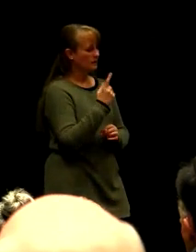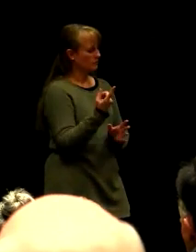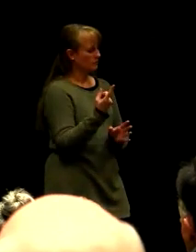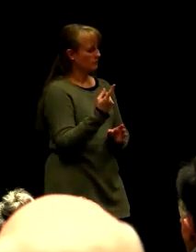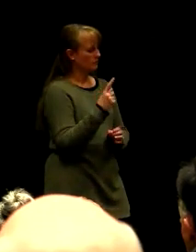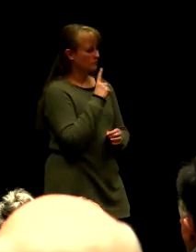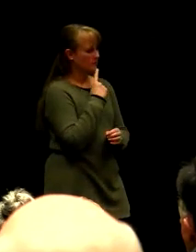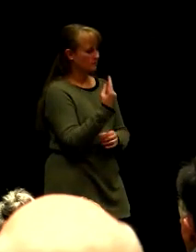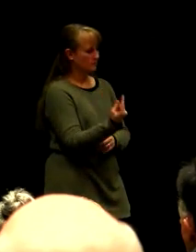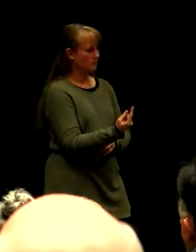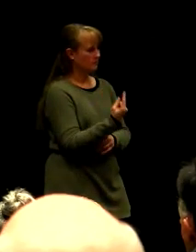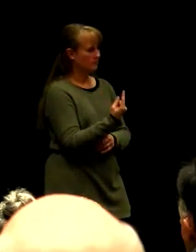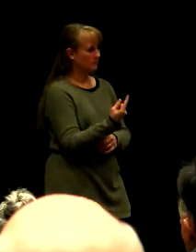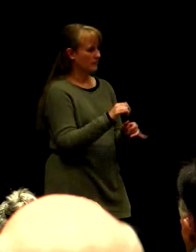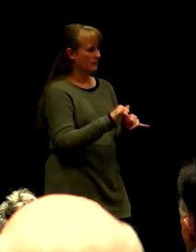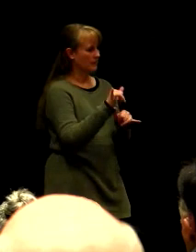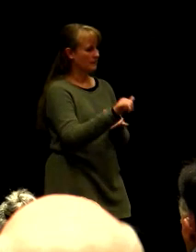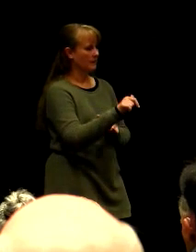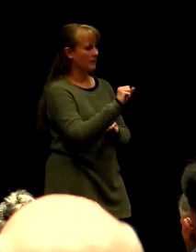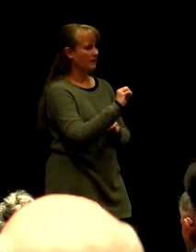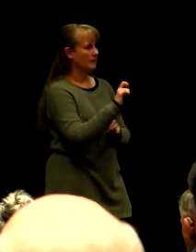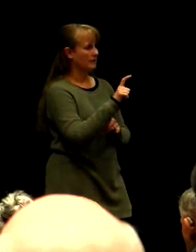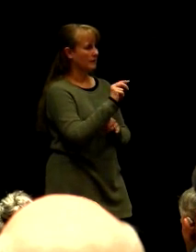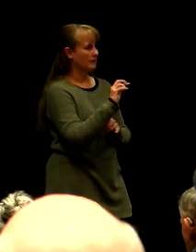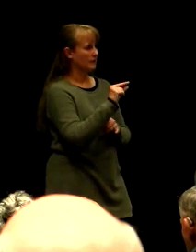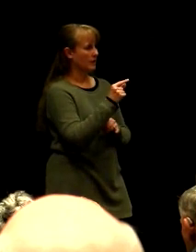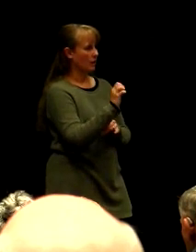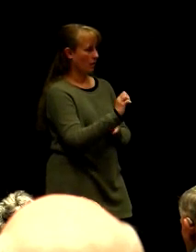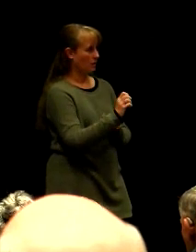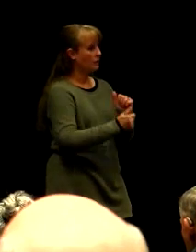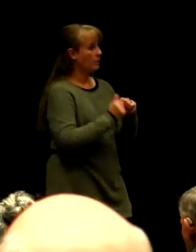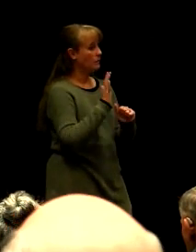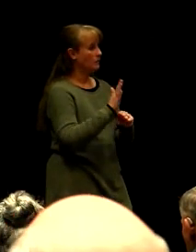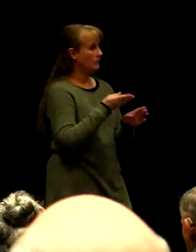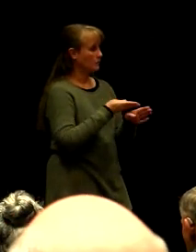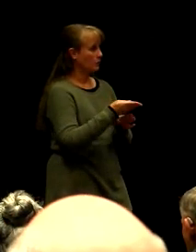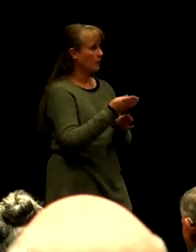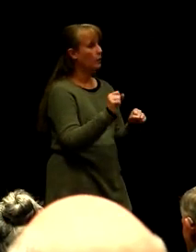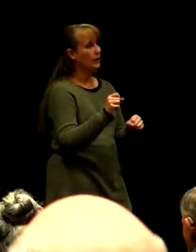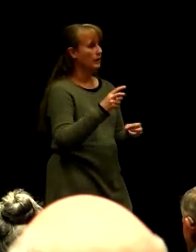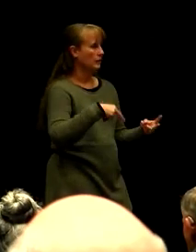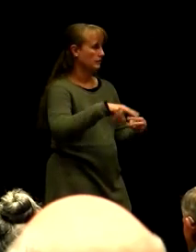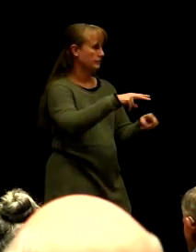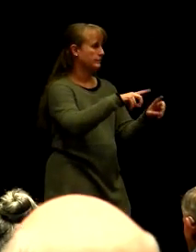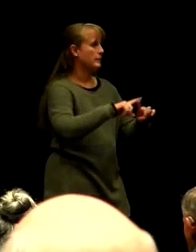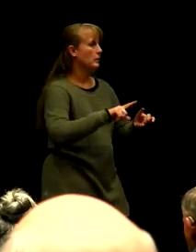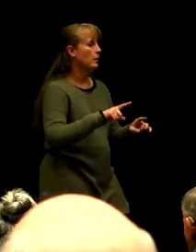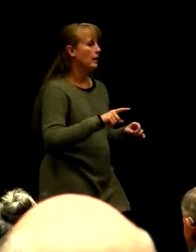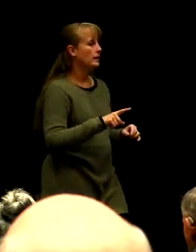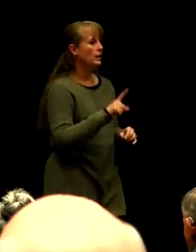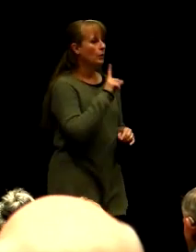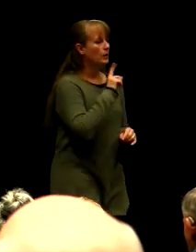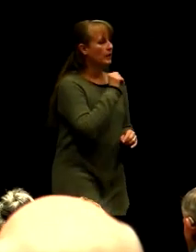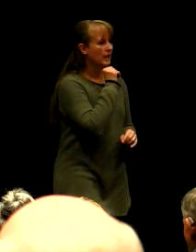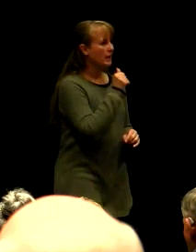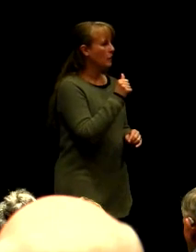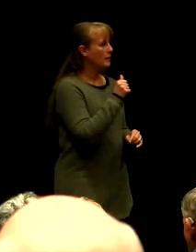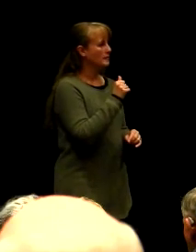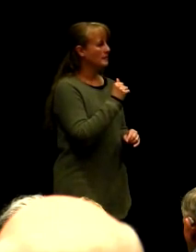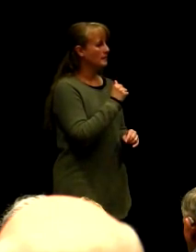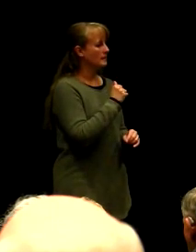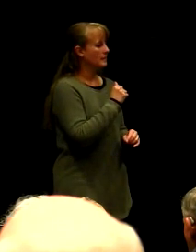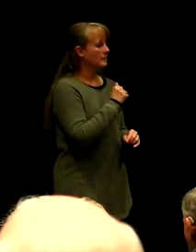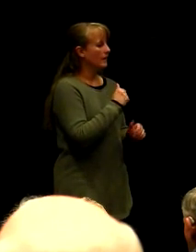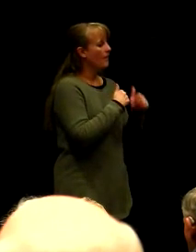in Ceylon for much of his career, so he wasn't, well, I mean, he got around, but he really was not following the